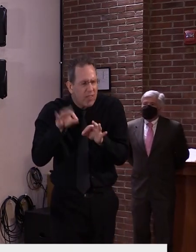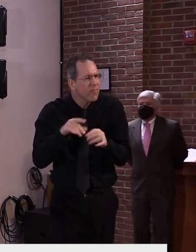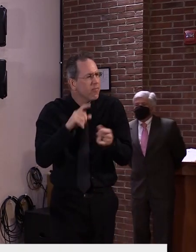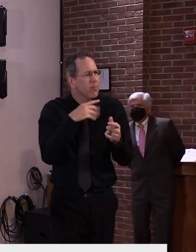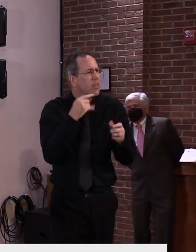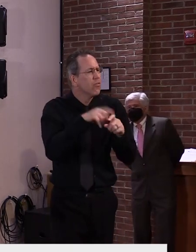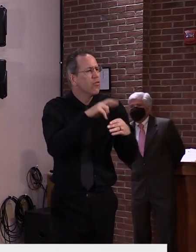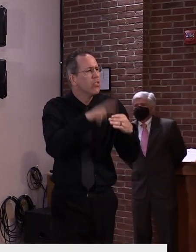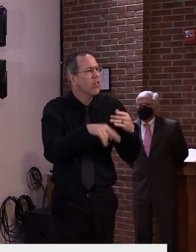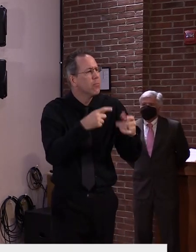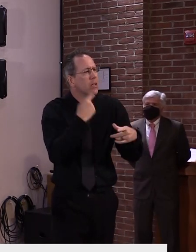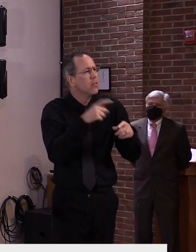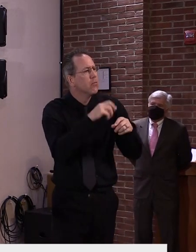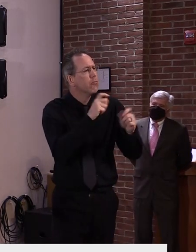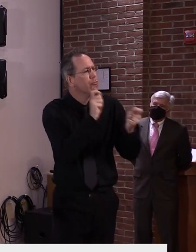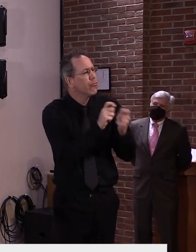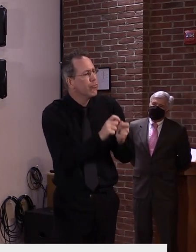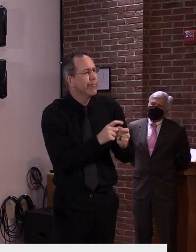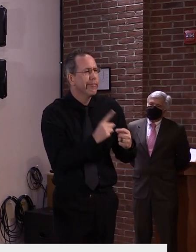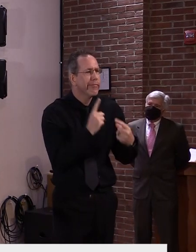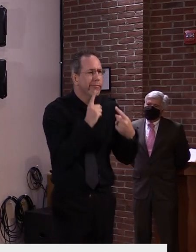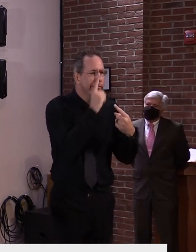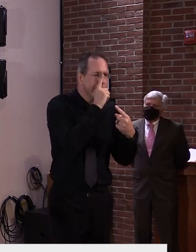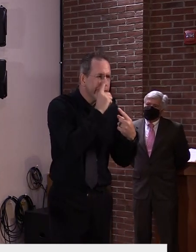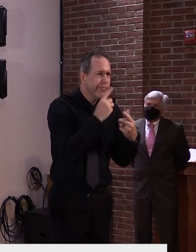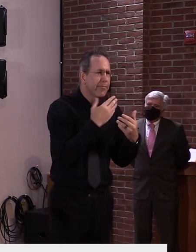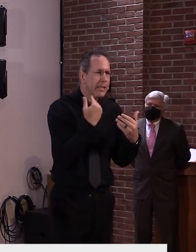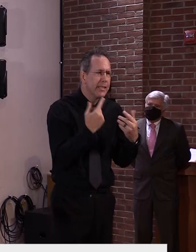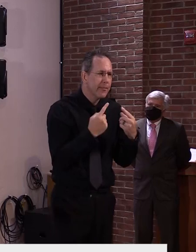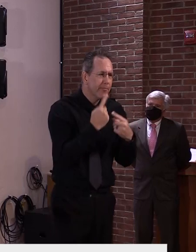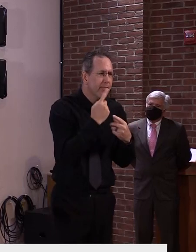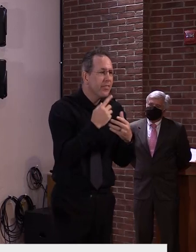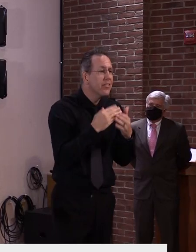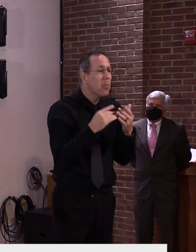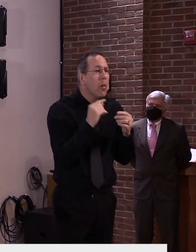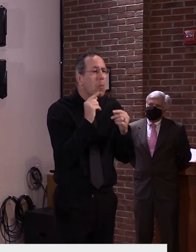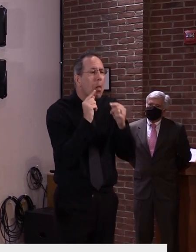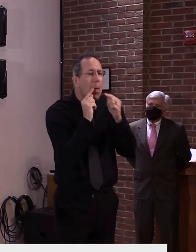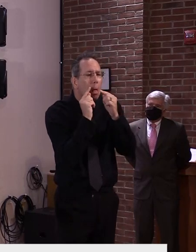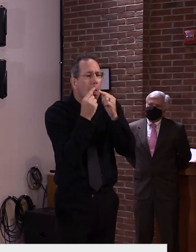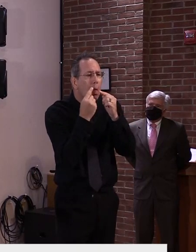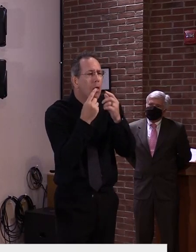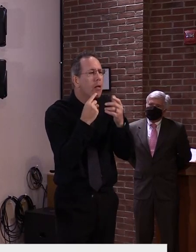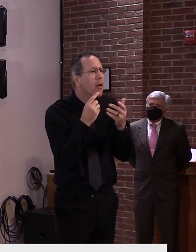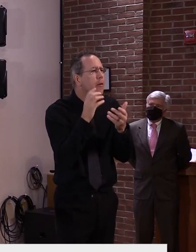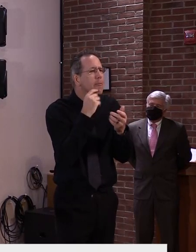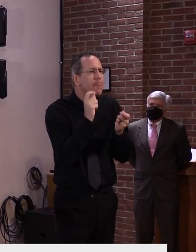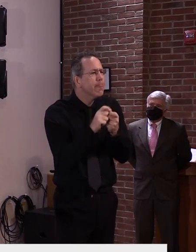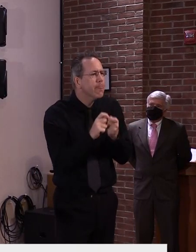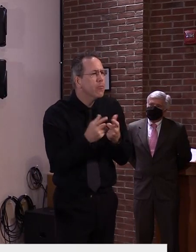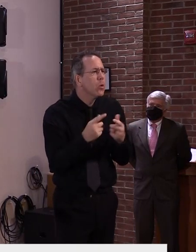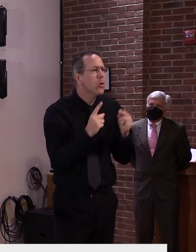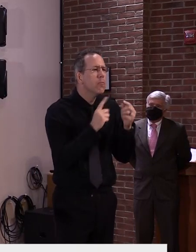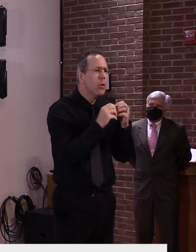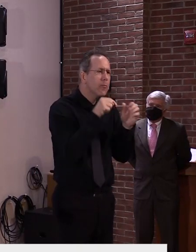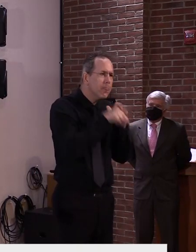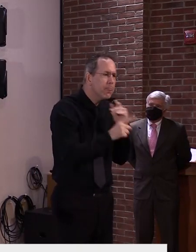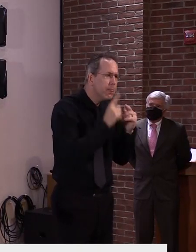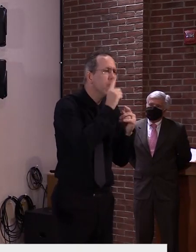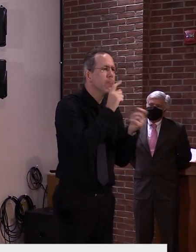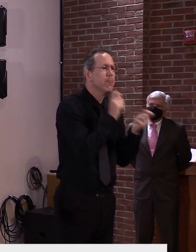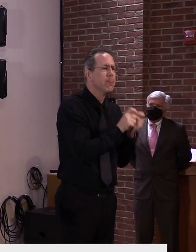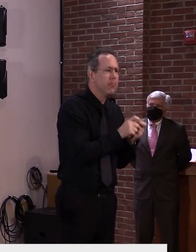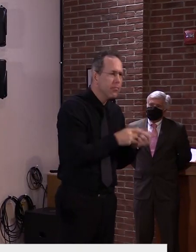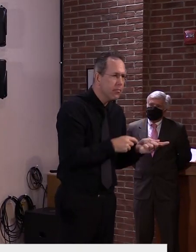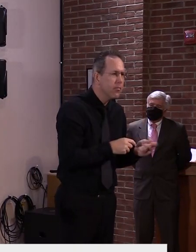about the utility of nasal swabs, which are in the front of the nose, and can be done by the person